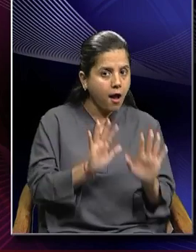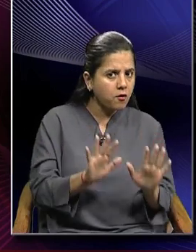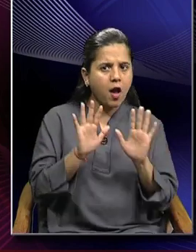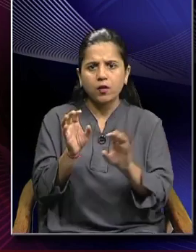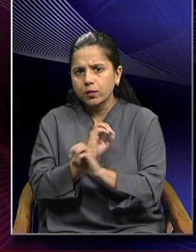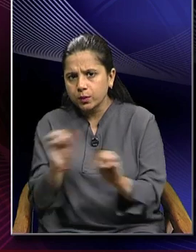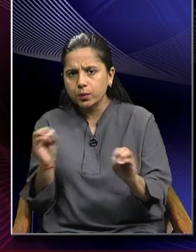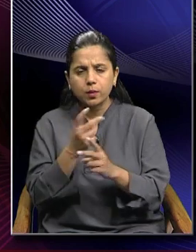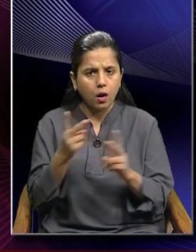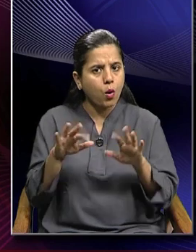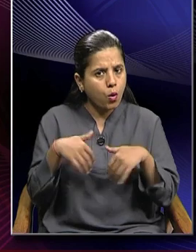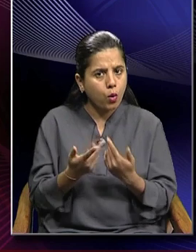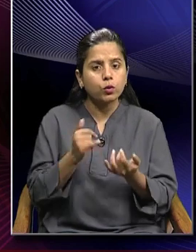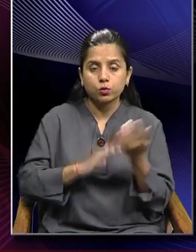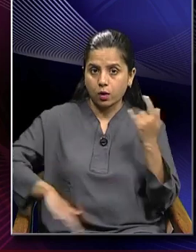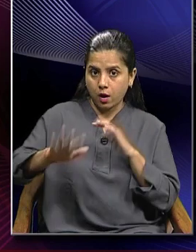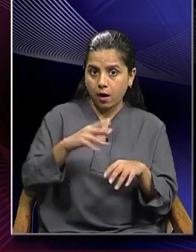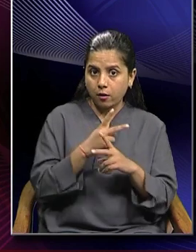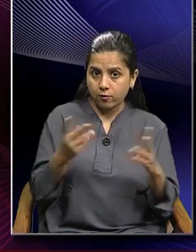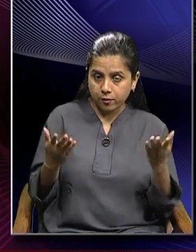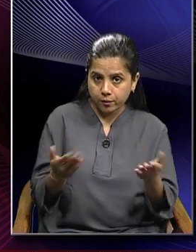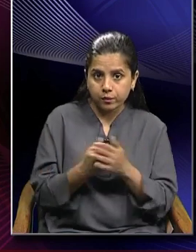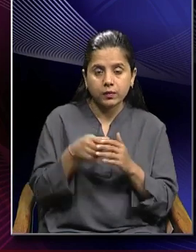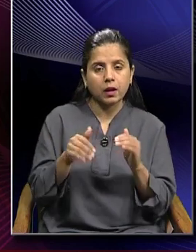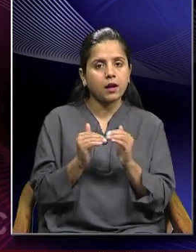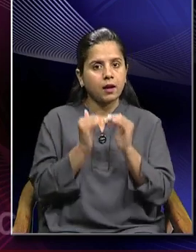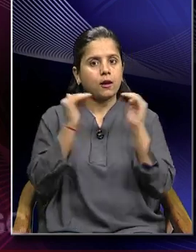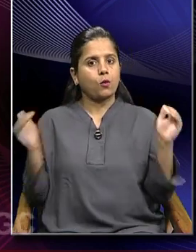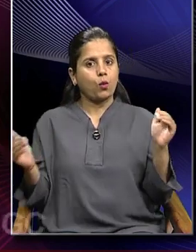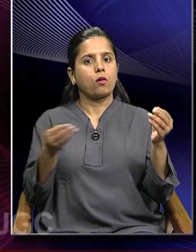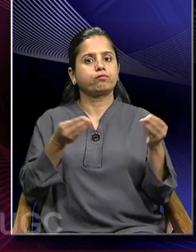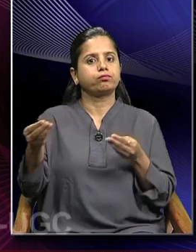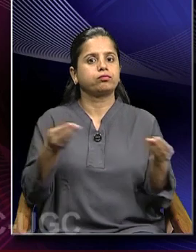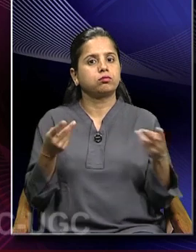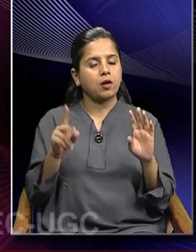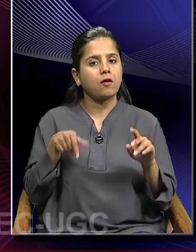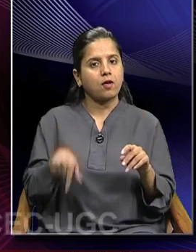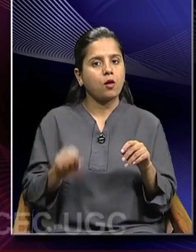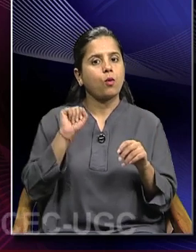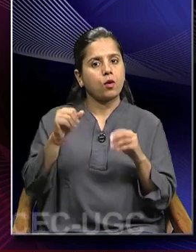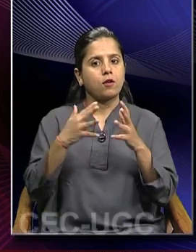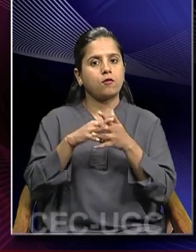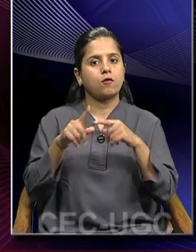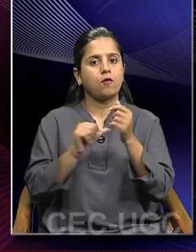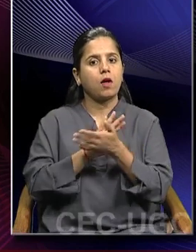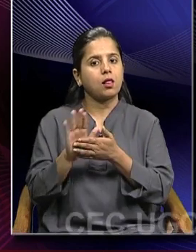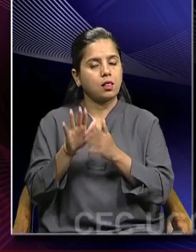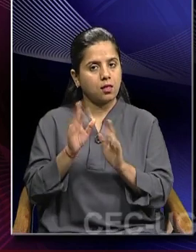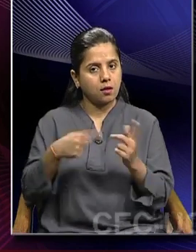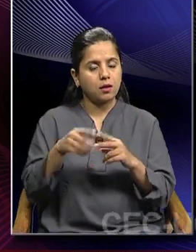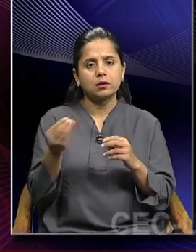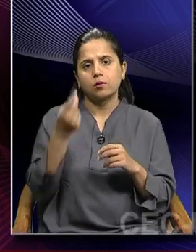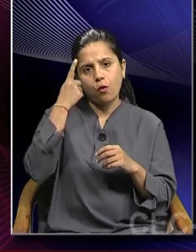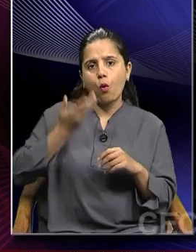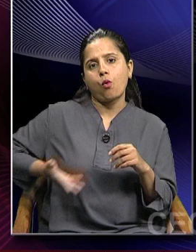nots, or there is a society which is having an equal distribution of wealth, where there is something